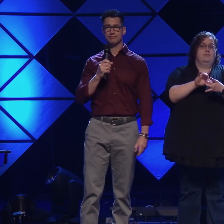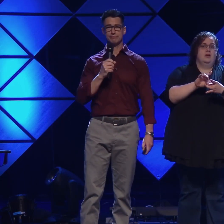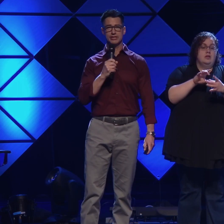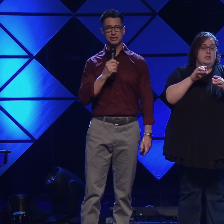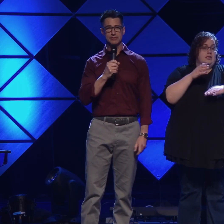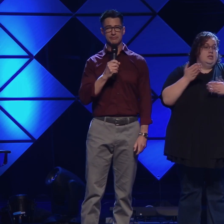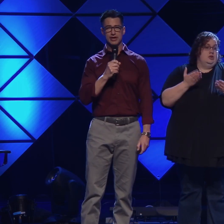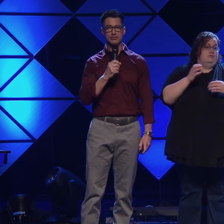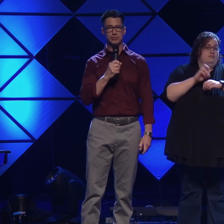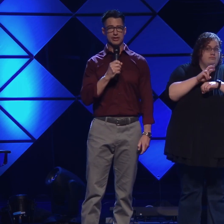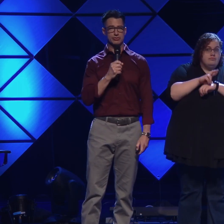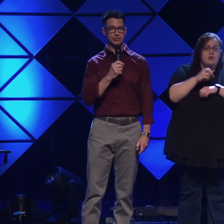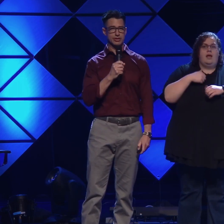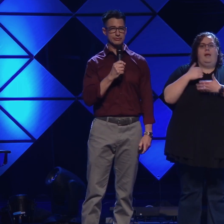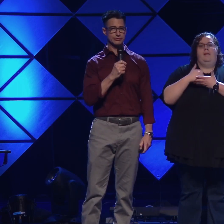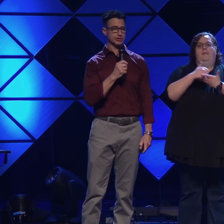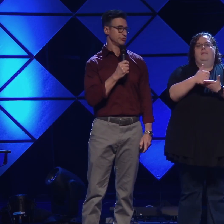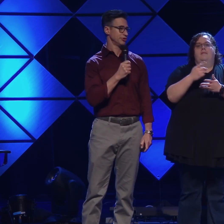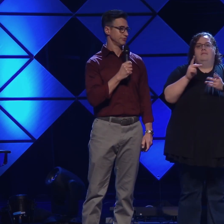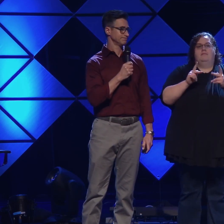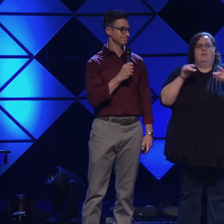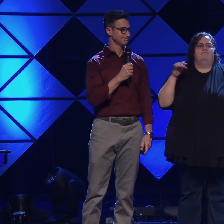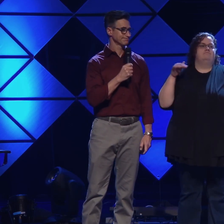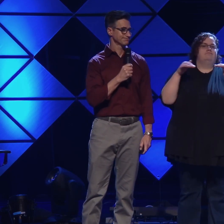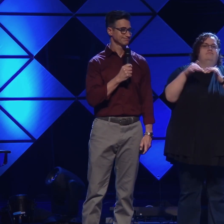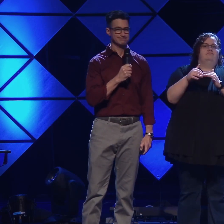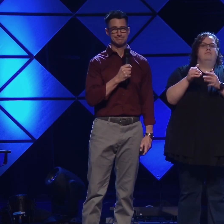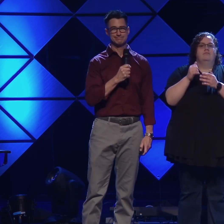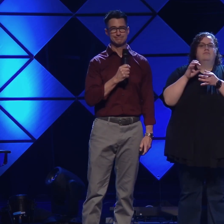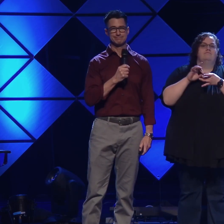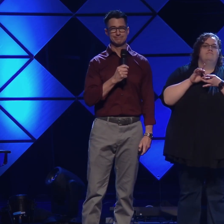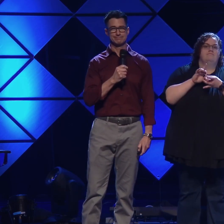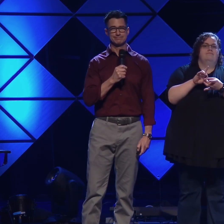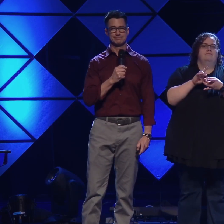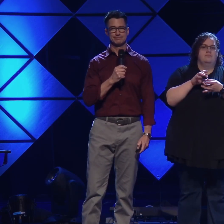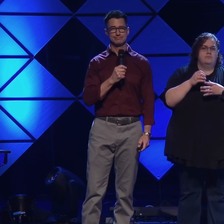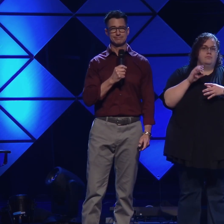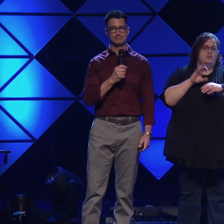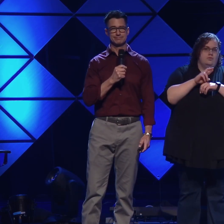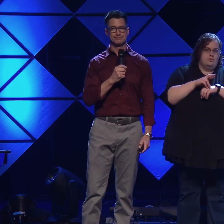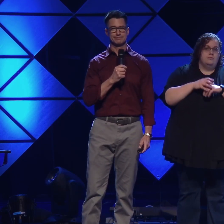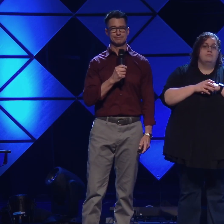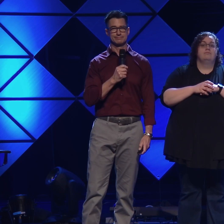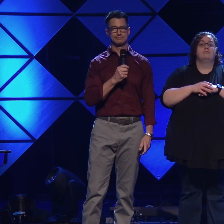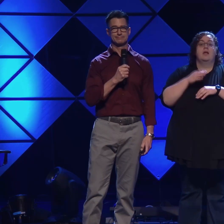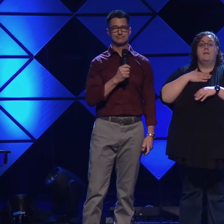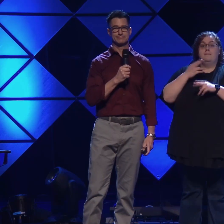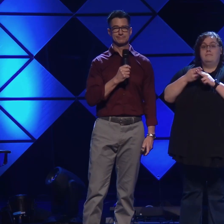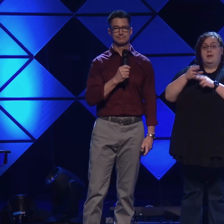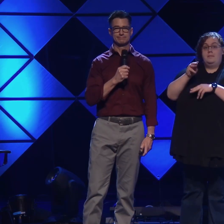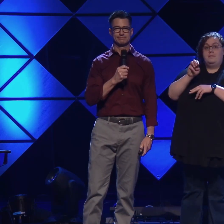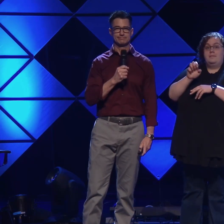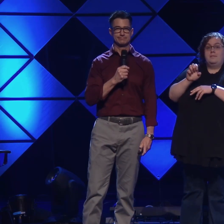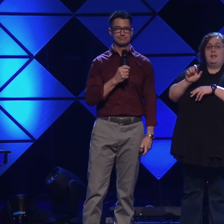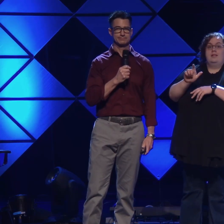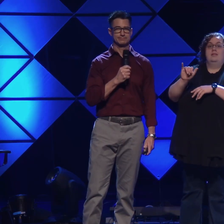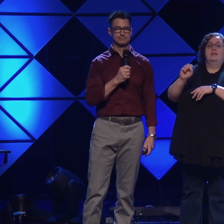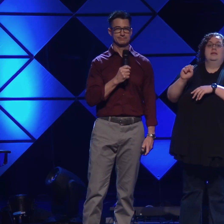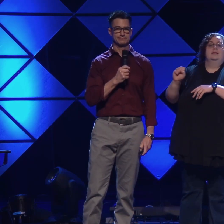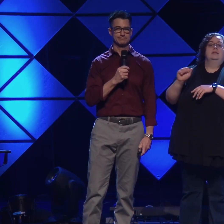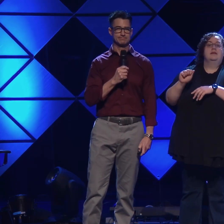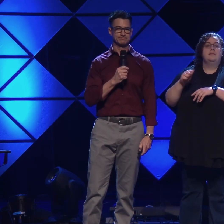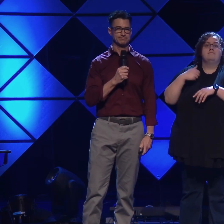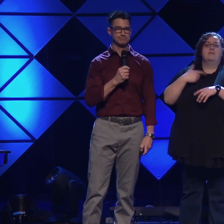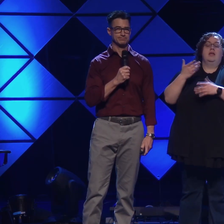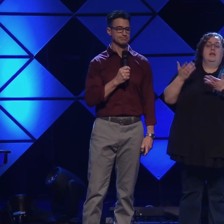people together and help them find their way through the Crossroads community. And I'm Melissa Malasaw. I volunteer here with events, Partners in Hope,